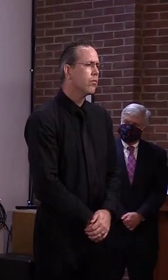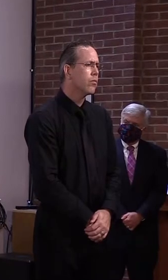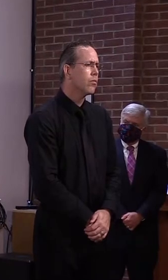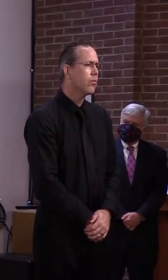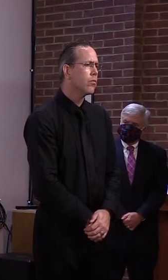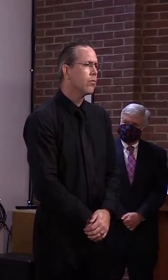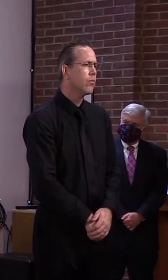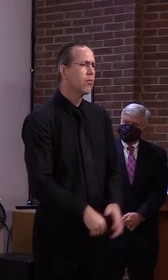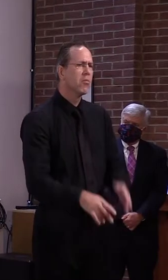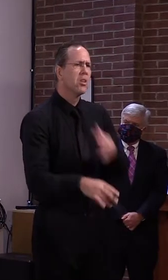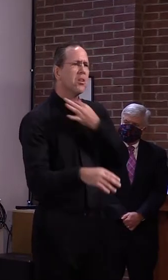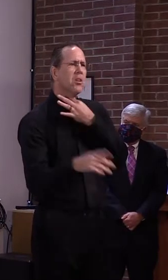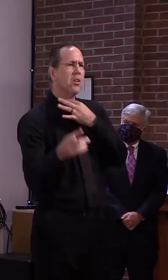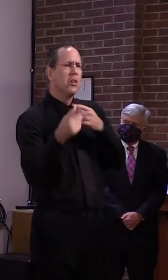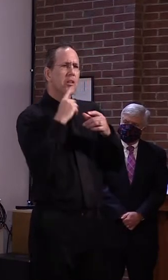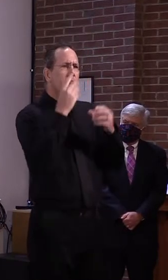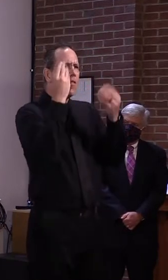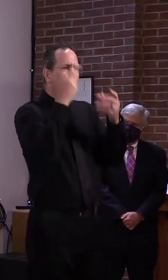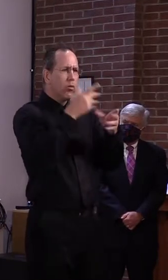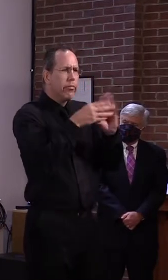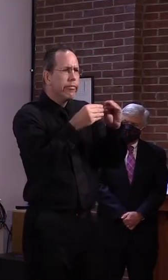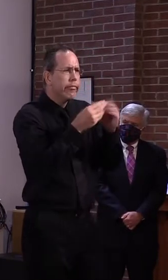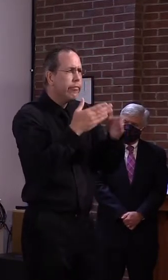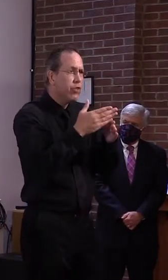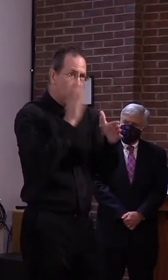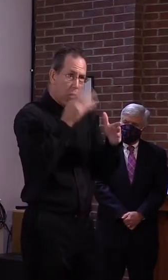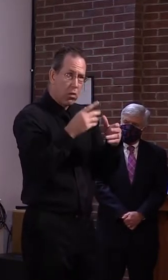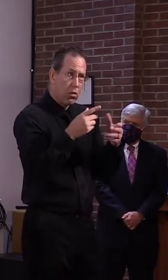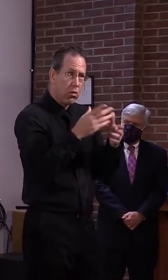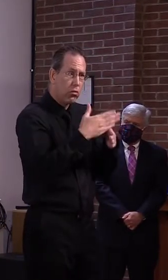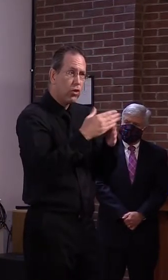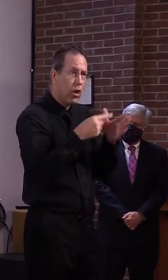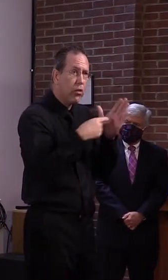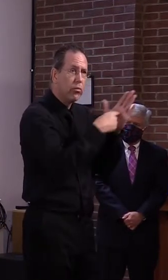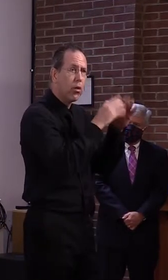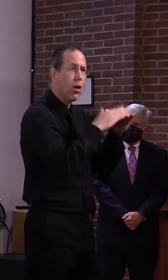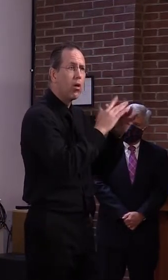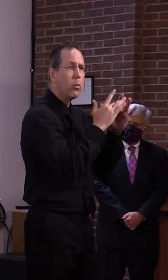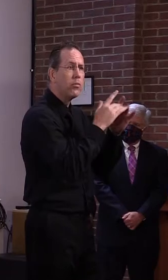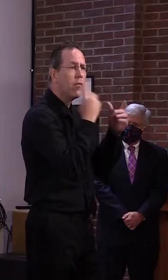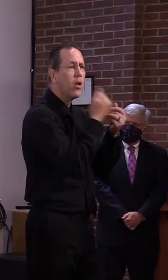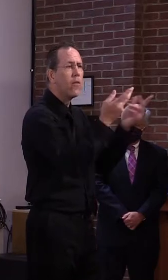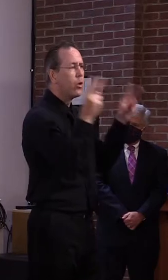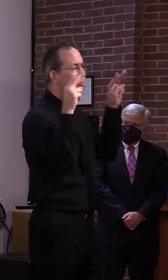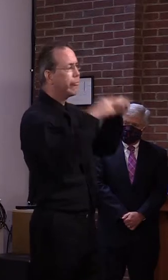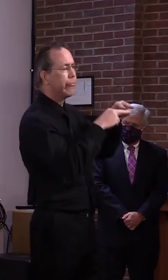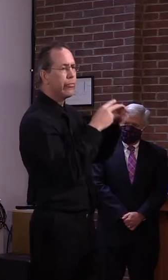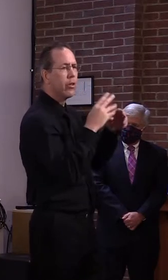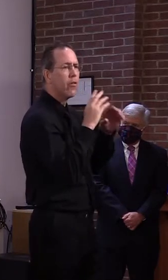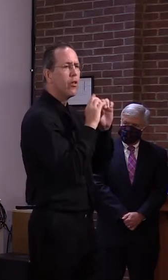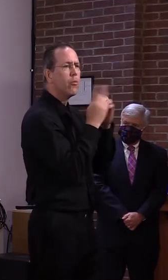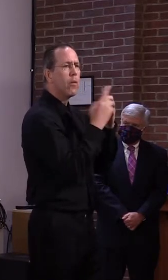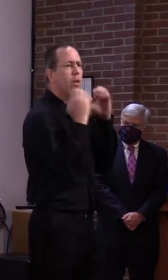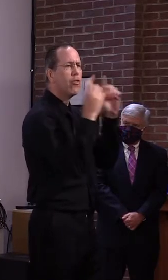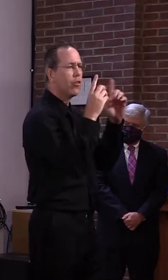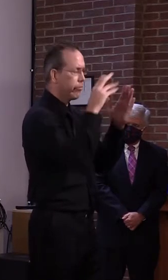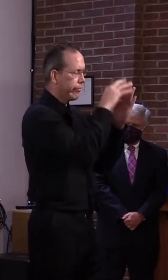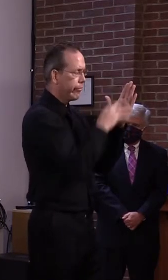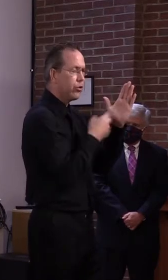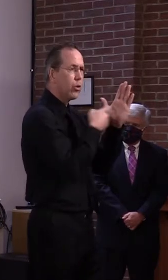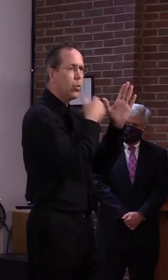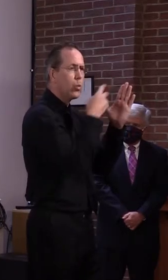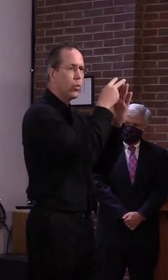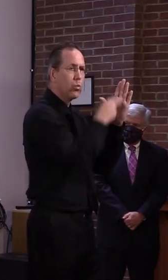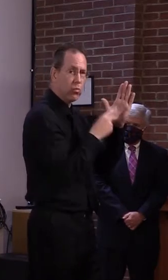think our inclination right now is the health information relative to COVID cases would reside on the Department of Health's website. And the